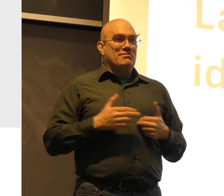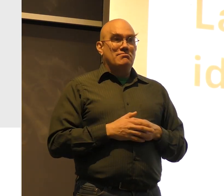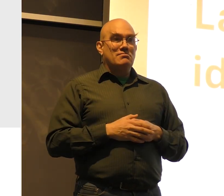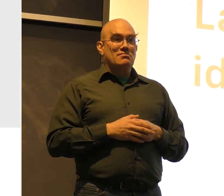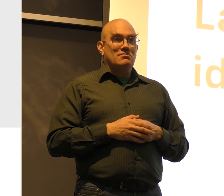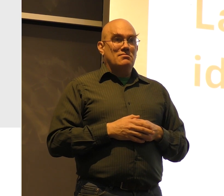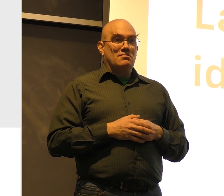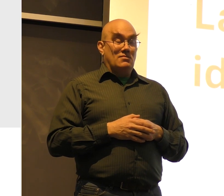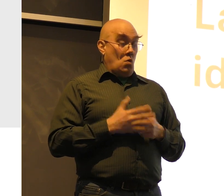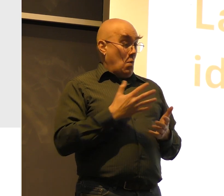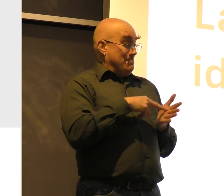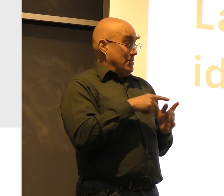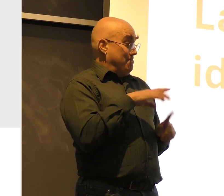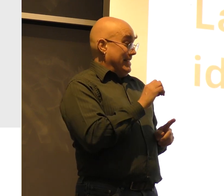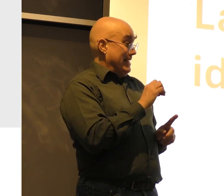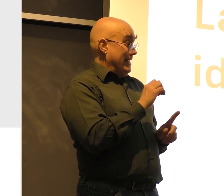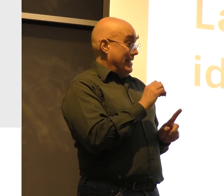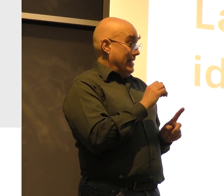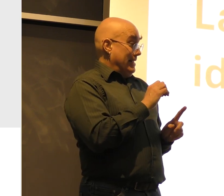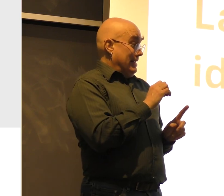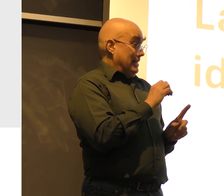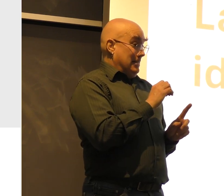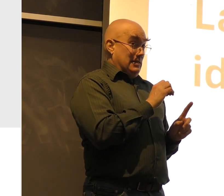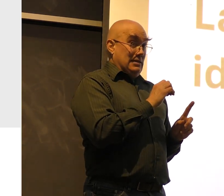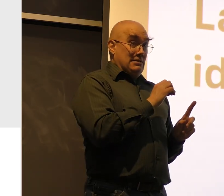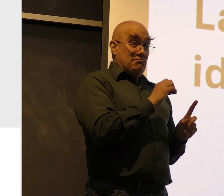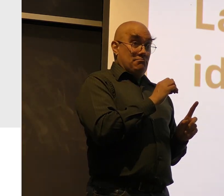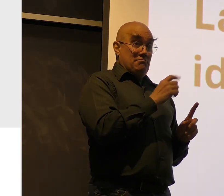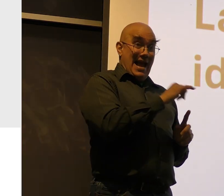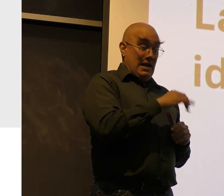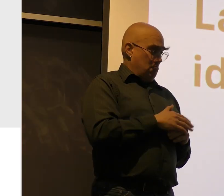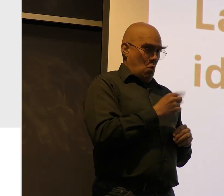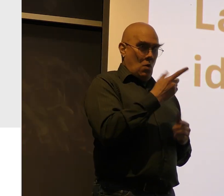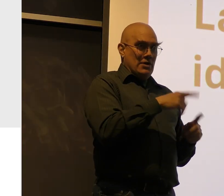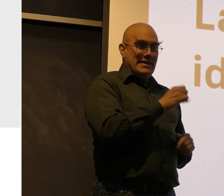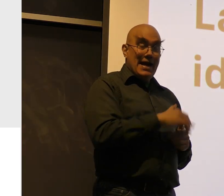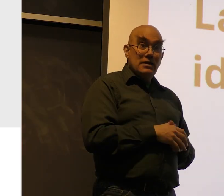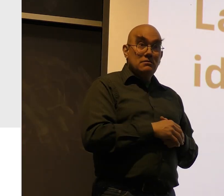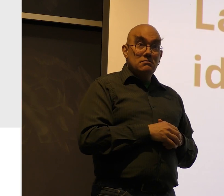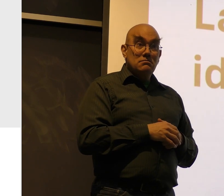no one way to be human. What it means to be gay, there's no one way to be gay.